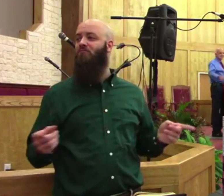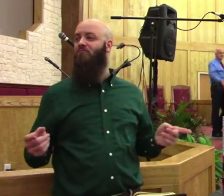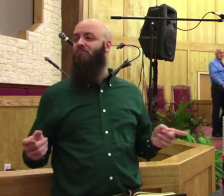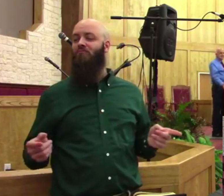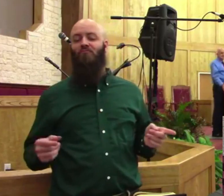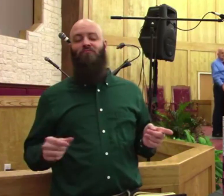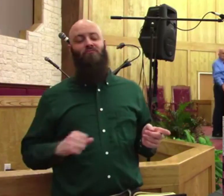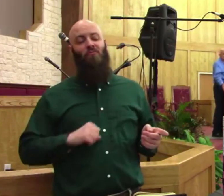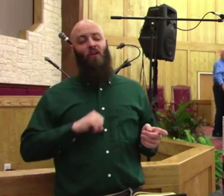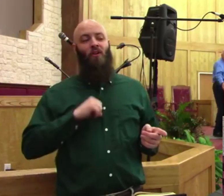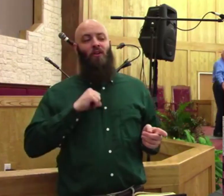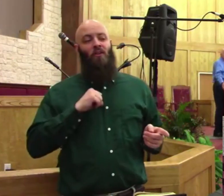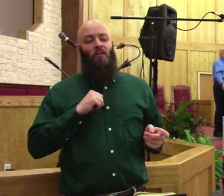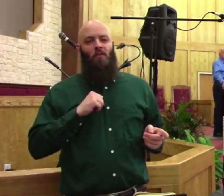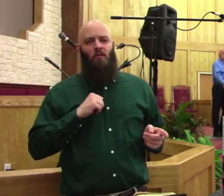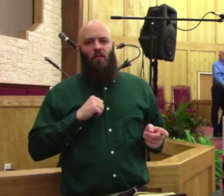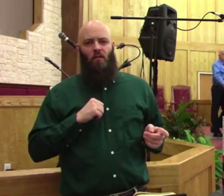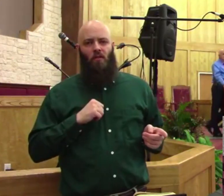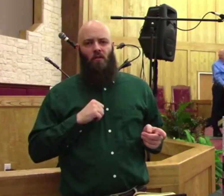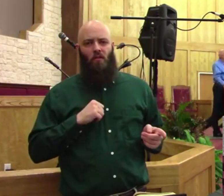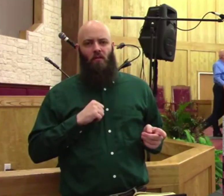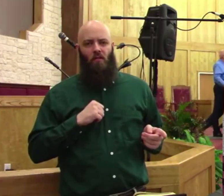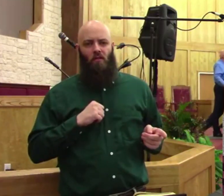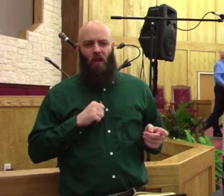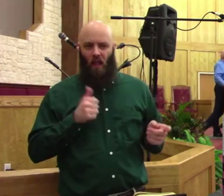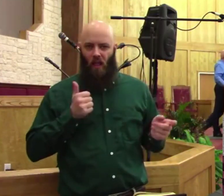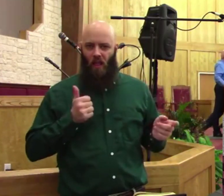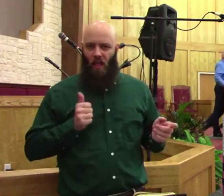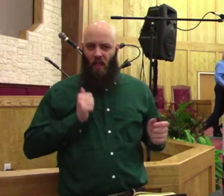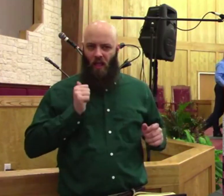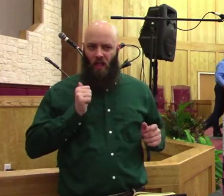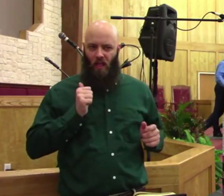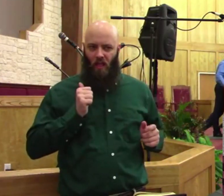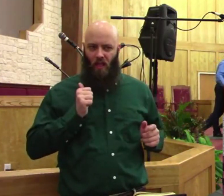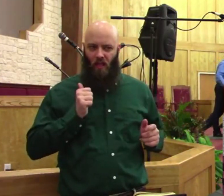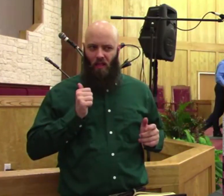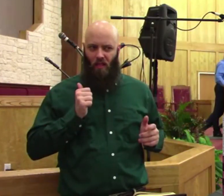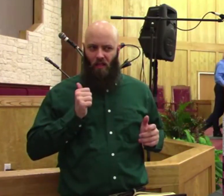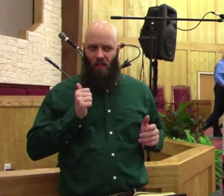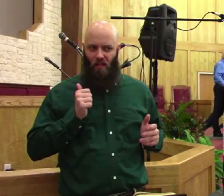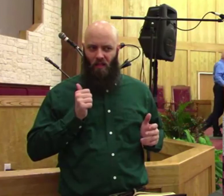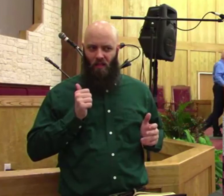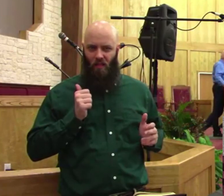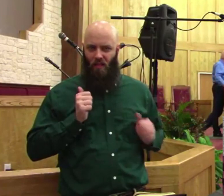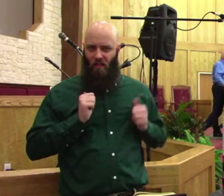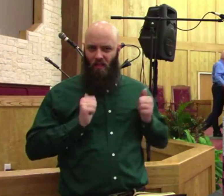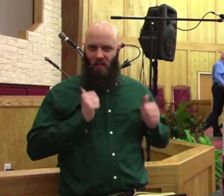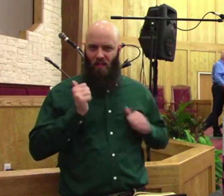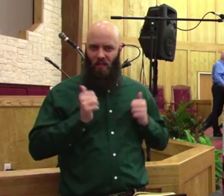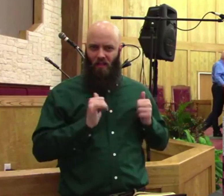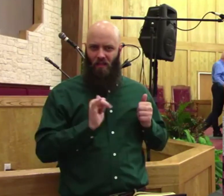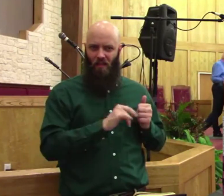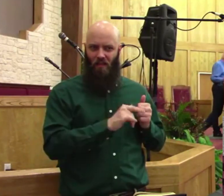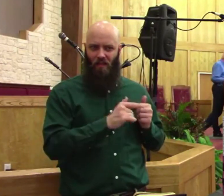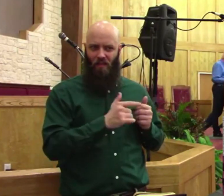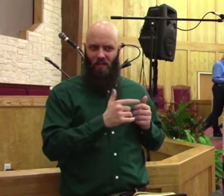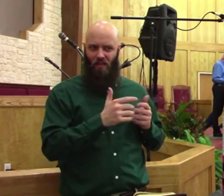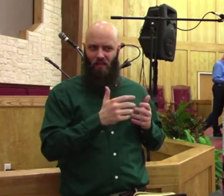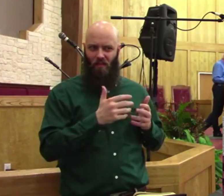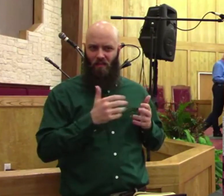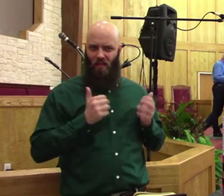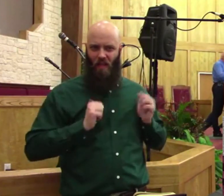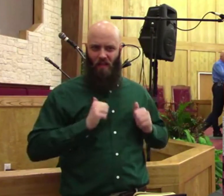acting like he's the ruler of everything. And so God brings him